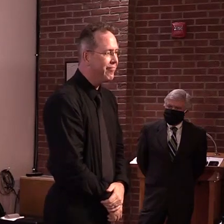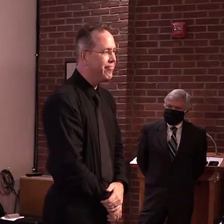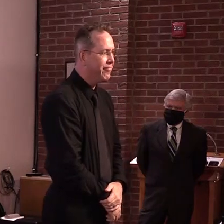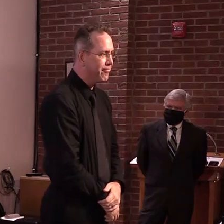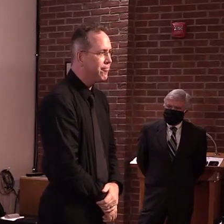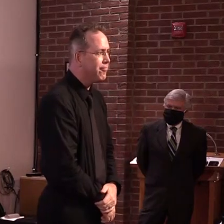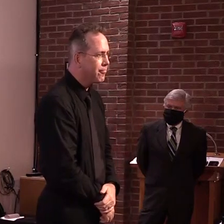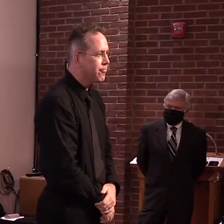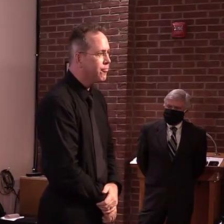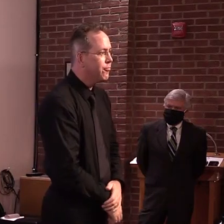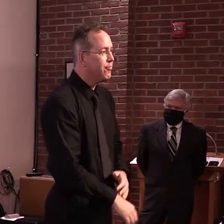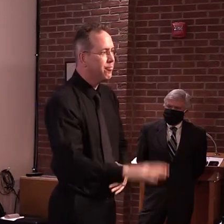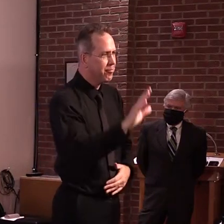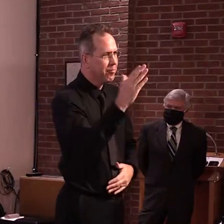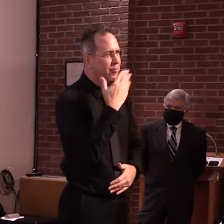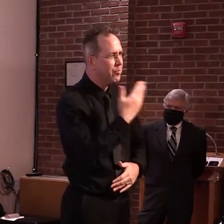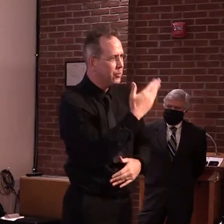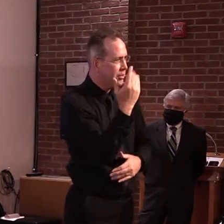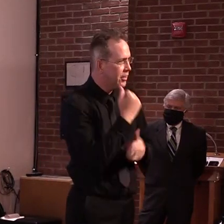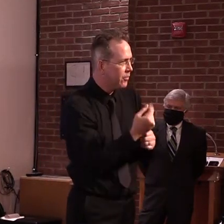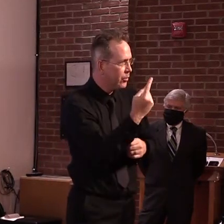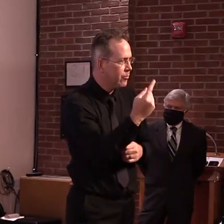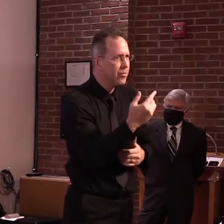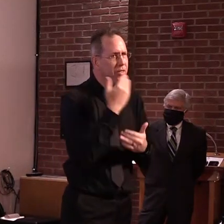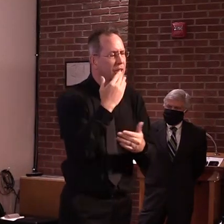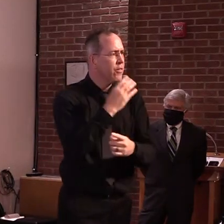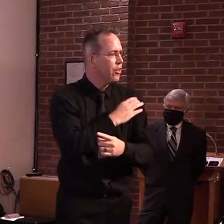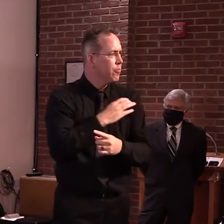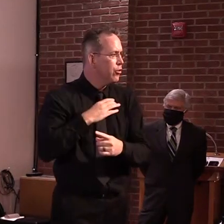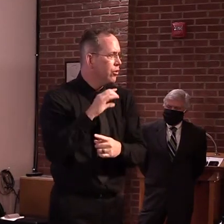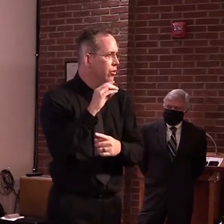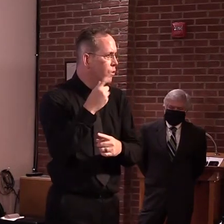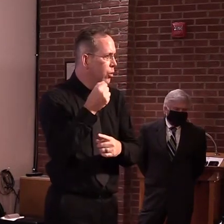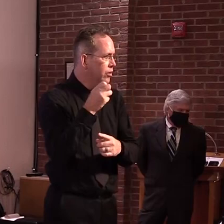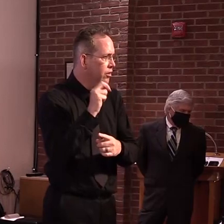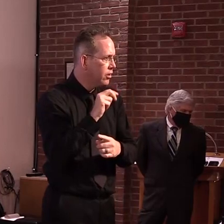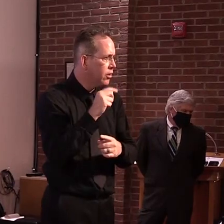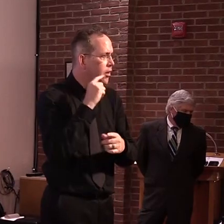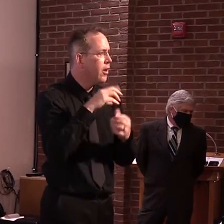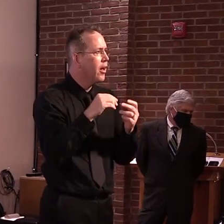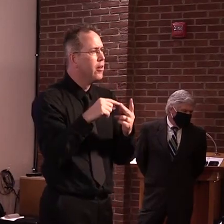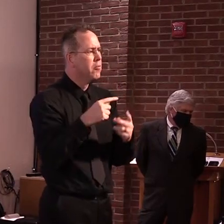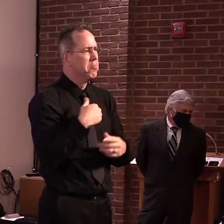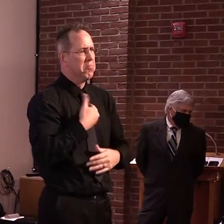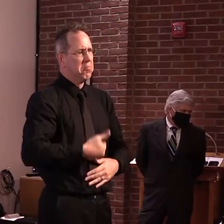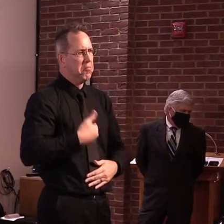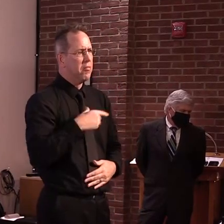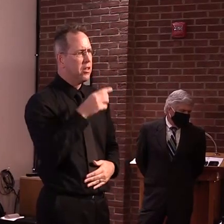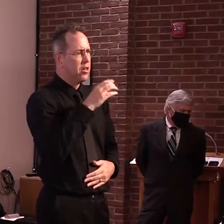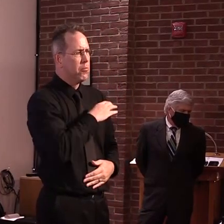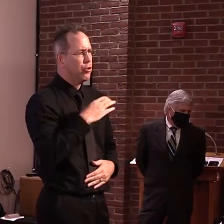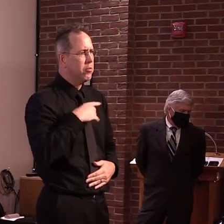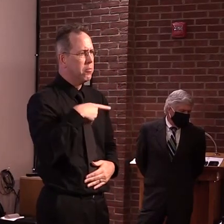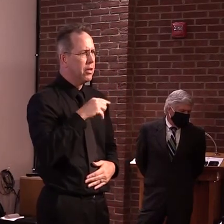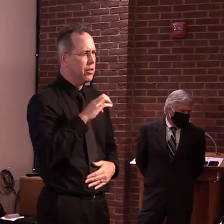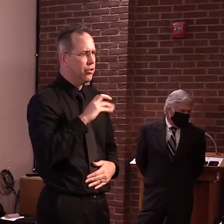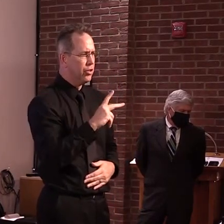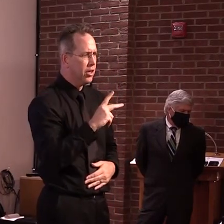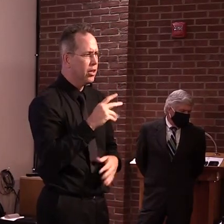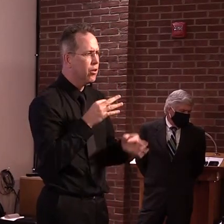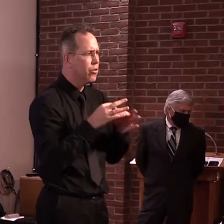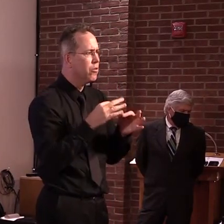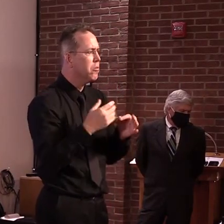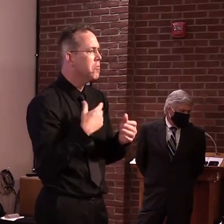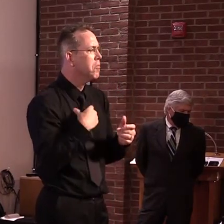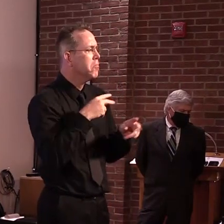Good morning, everyone, and thank you, Commissioner Goldstein. I'm Mike Pichak, Commissioner at the Vermont Department of Financial Regulation, and have been leading